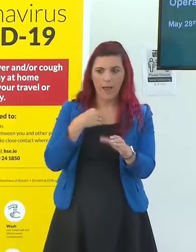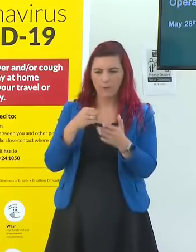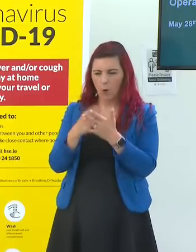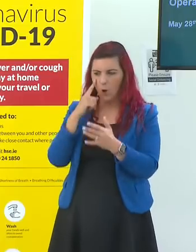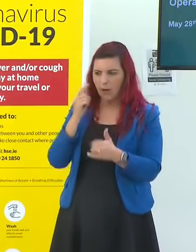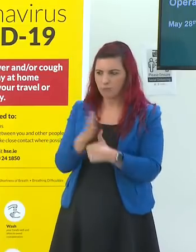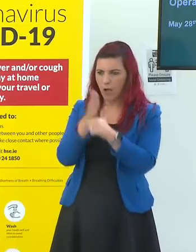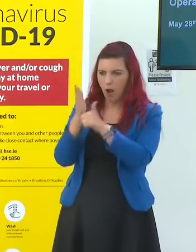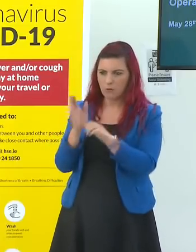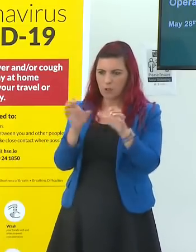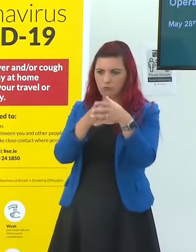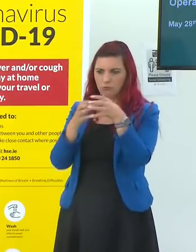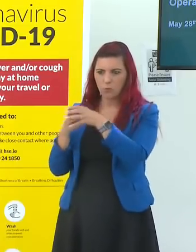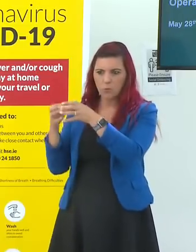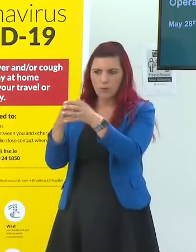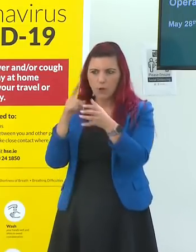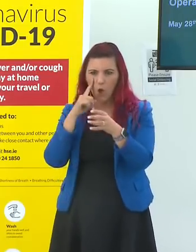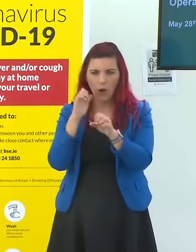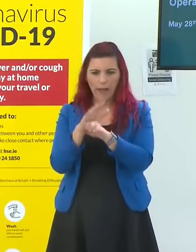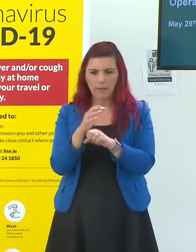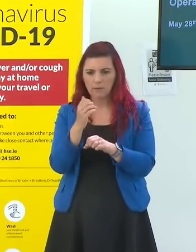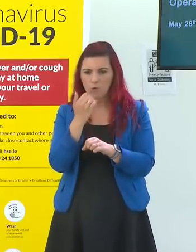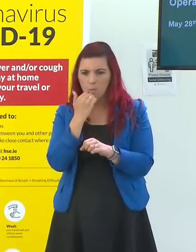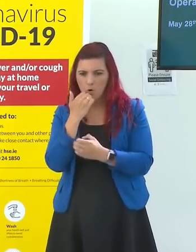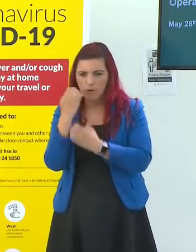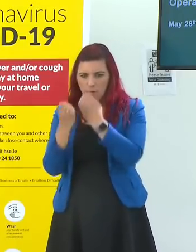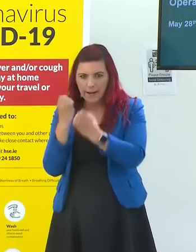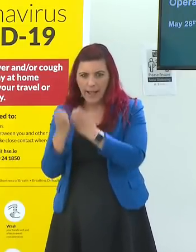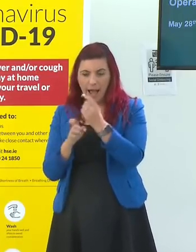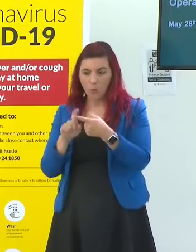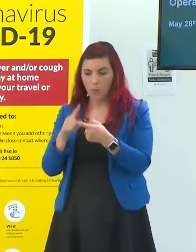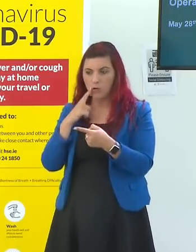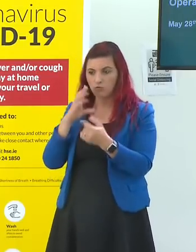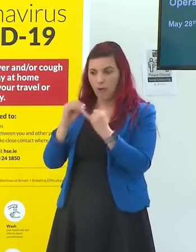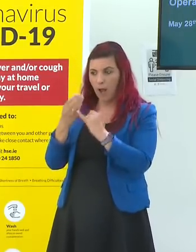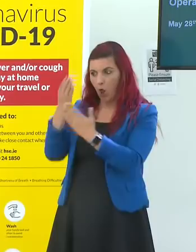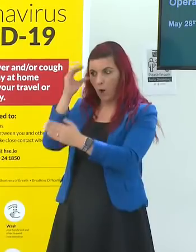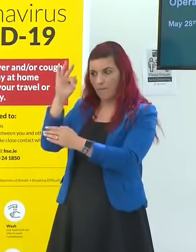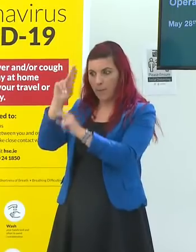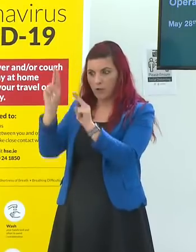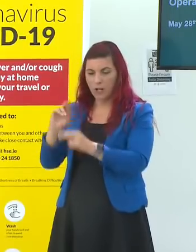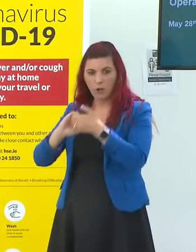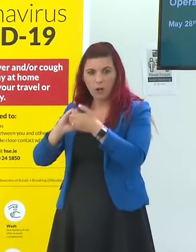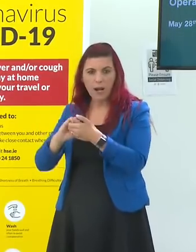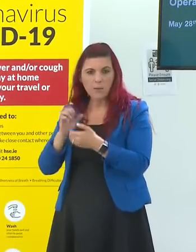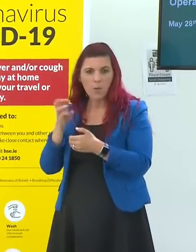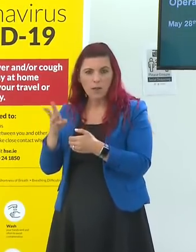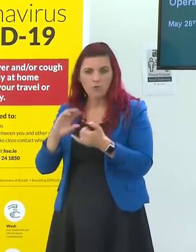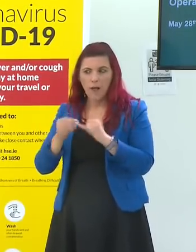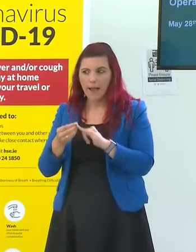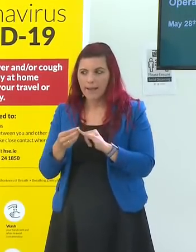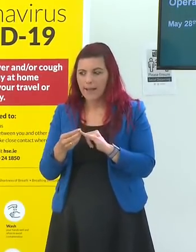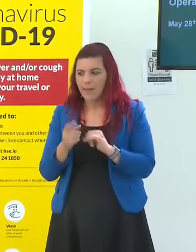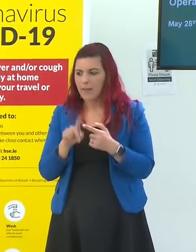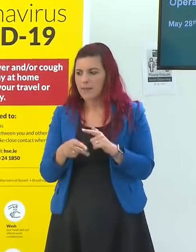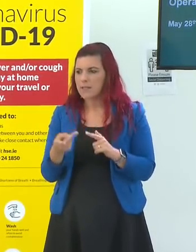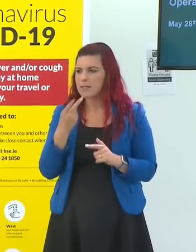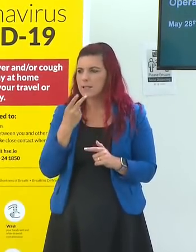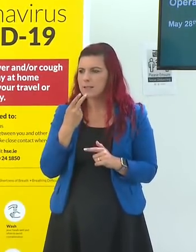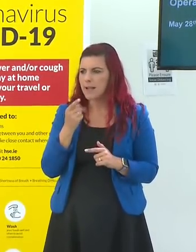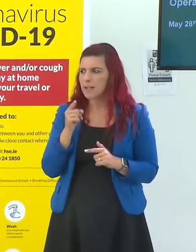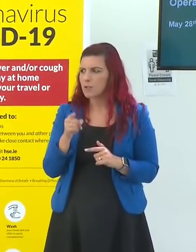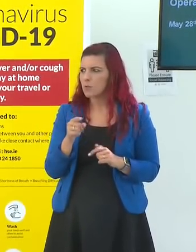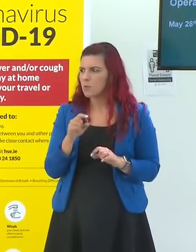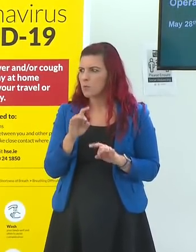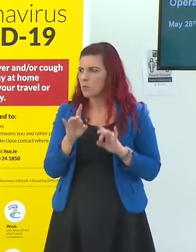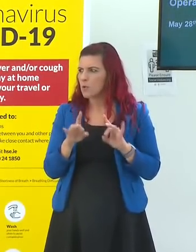look at the screening test, and we have to draw on international experience. Second question, if I could, on that issue about the asymptomatic. Do you want to